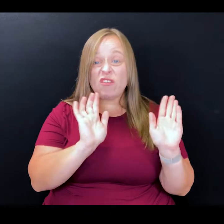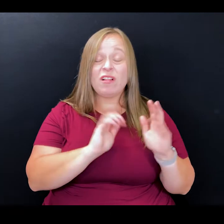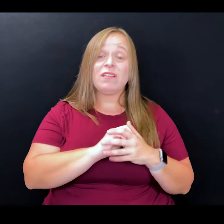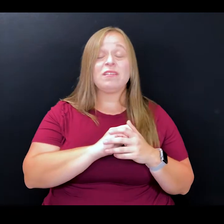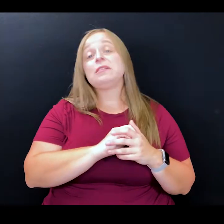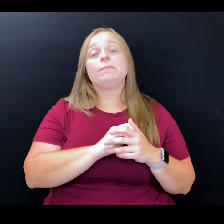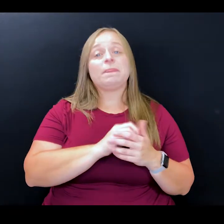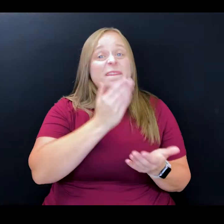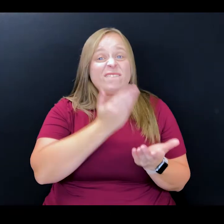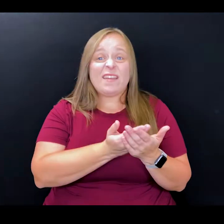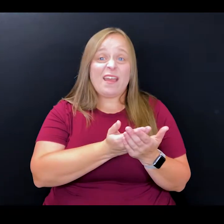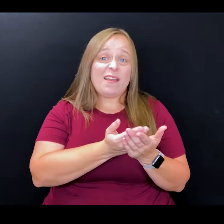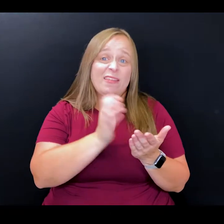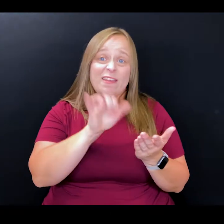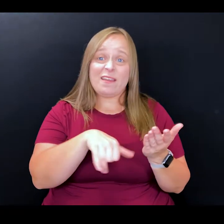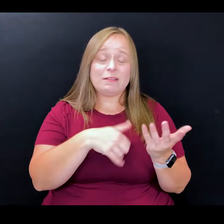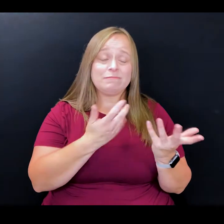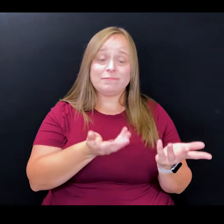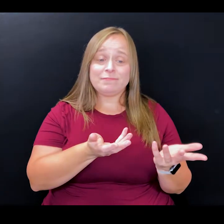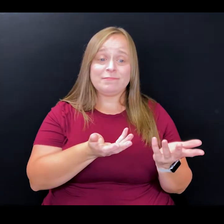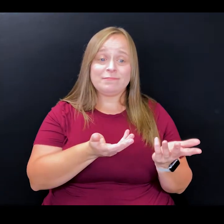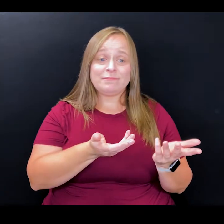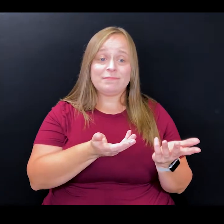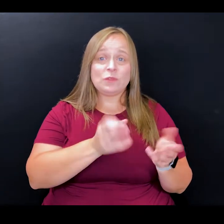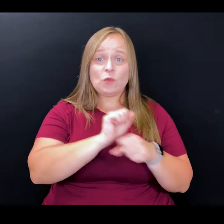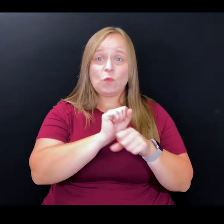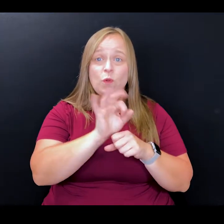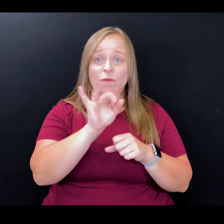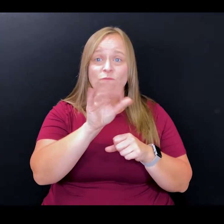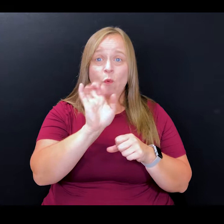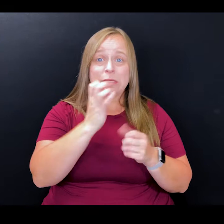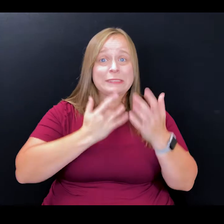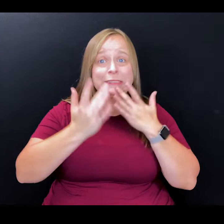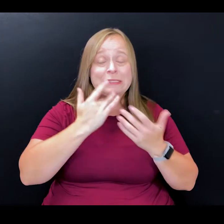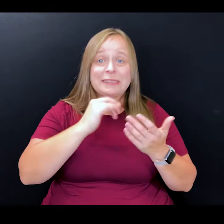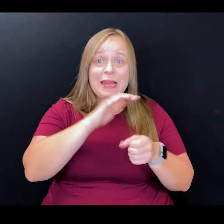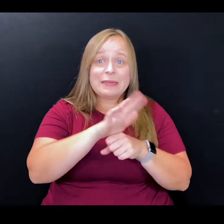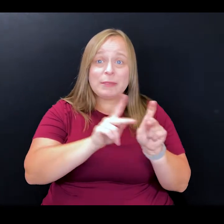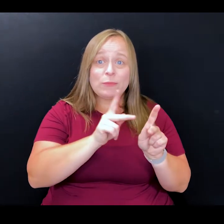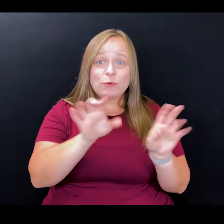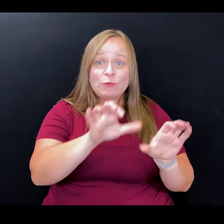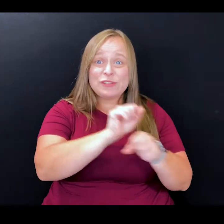general. The fact is that the workforce shortage is occurring